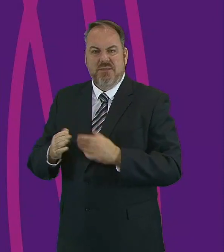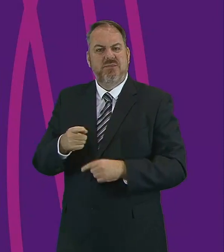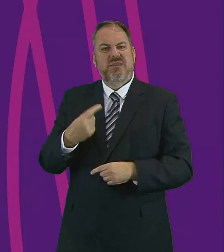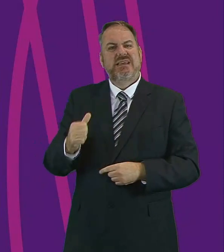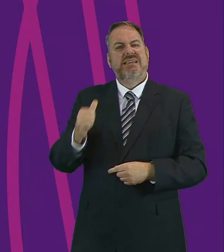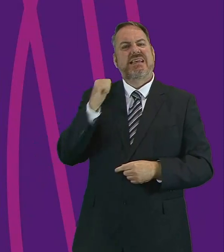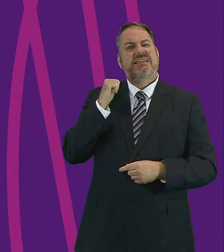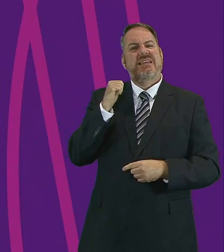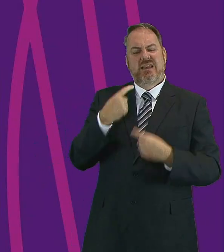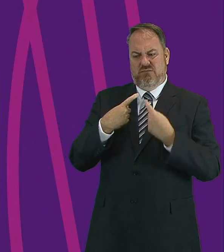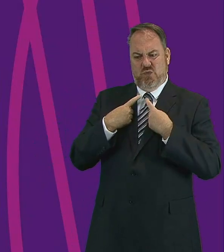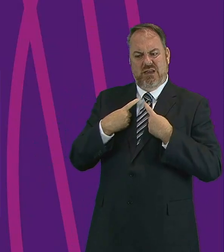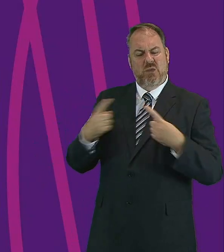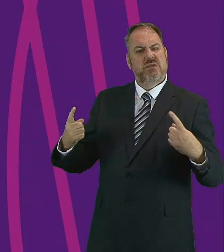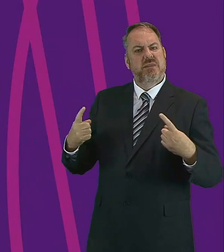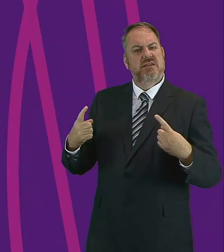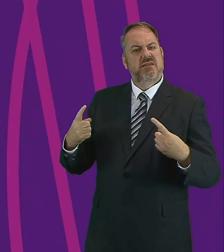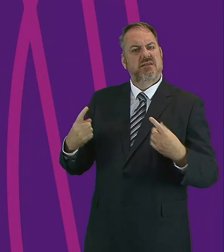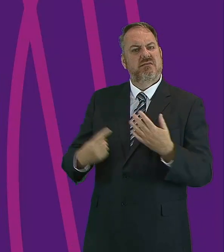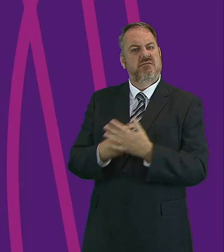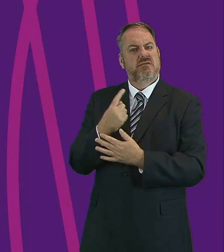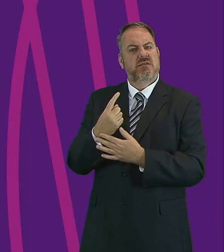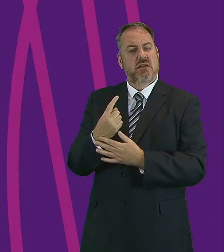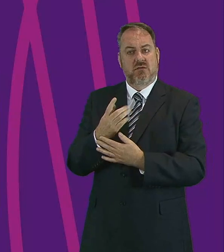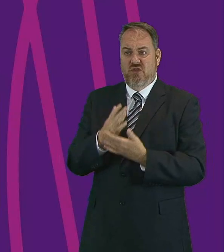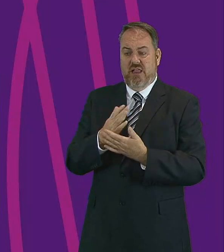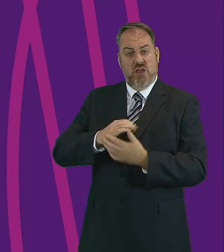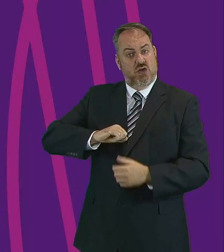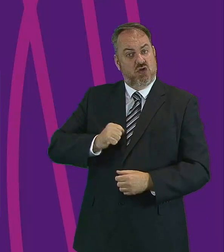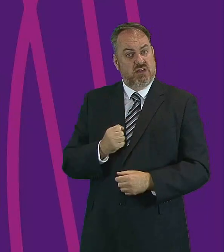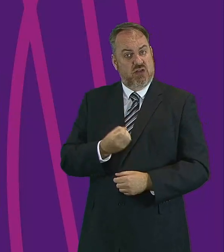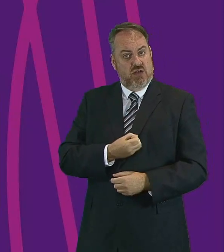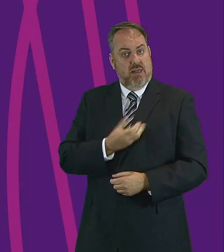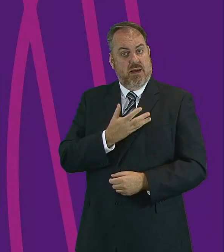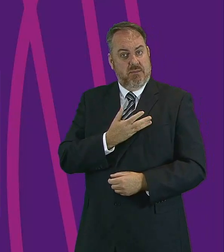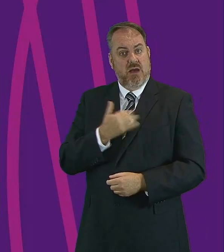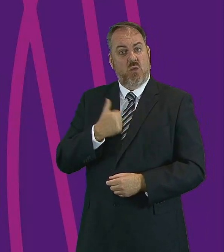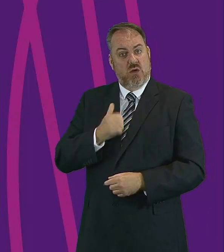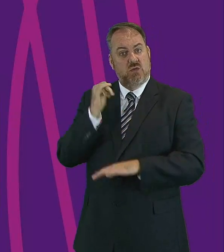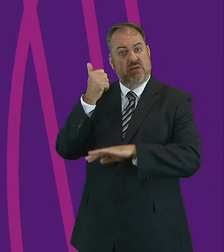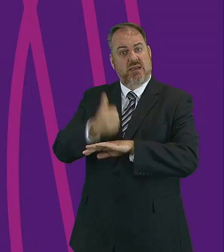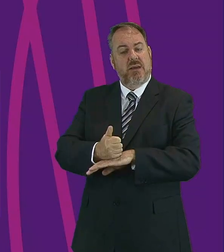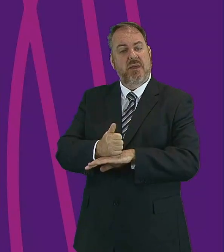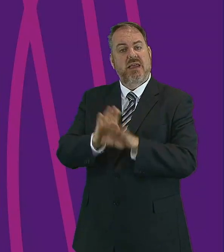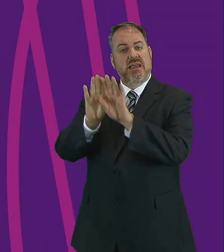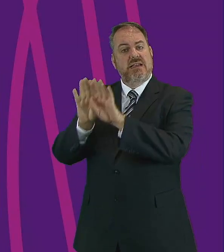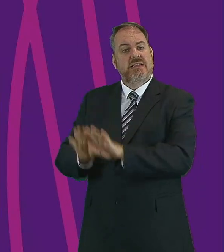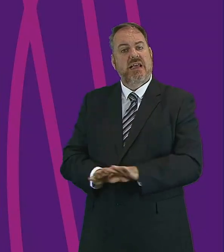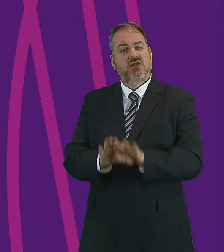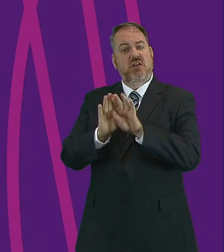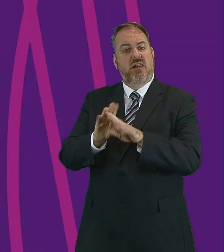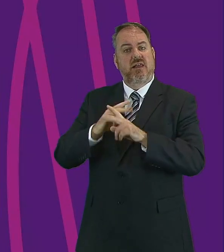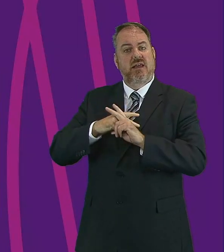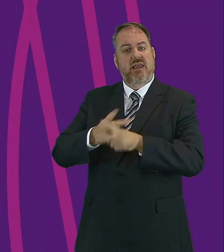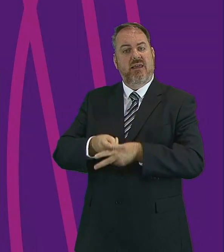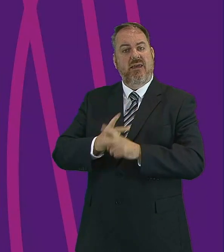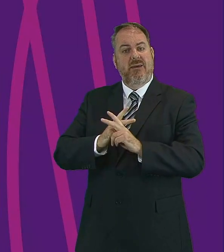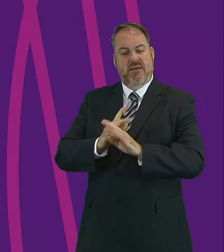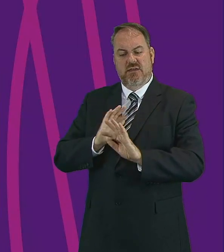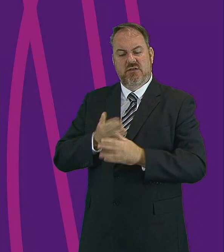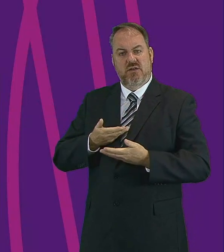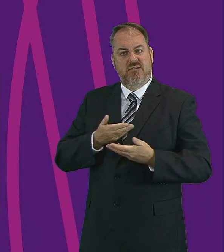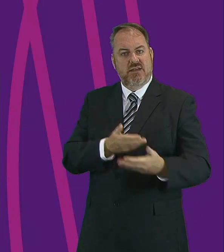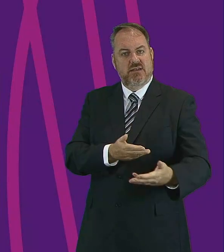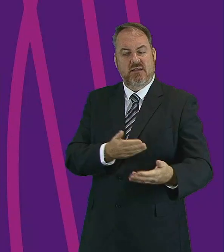announcement again. And as I said, Scottish Labour has long called for a national care service, so it is welcome to see the First Minister